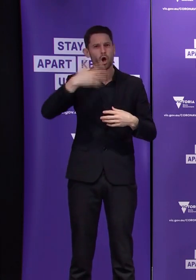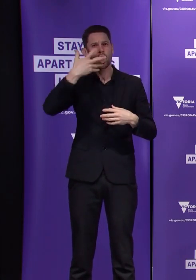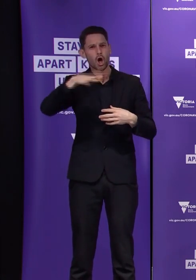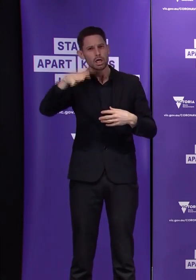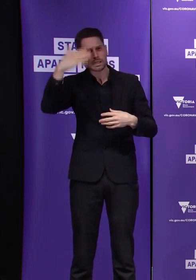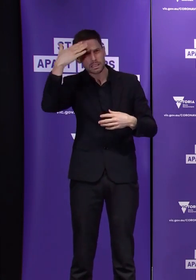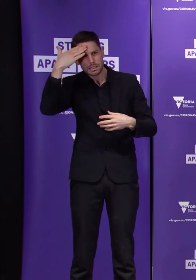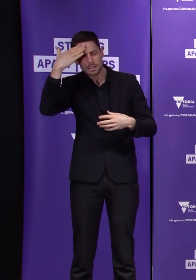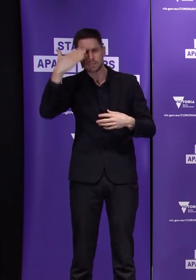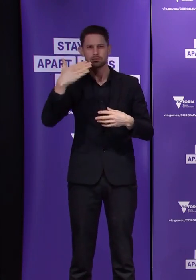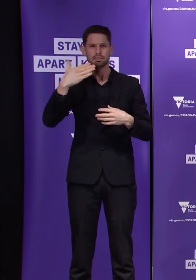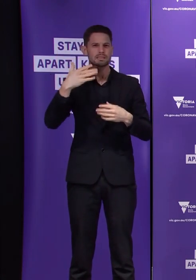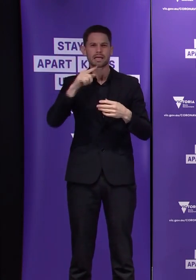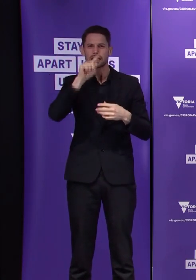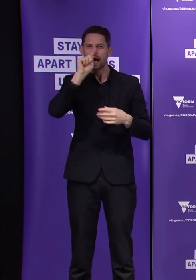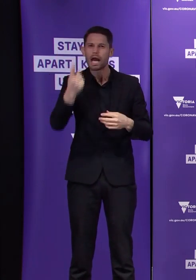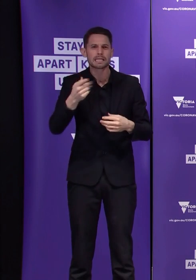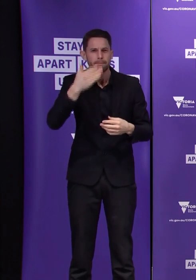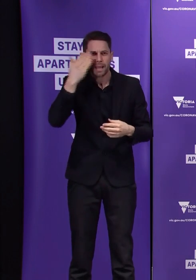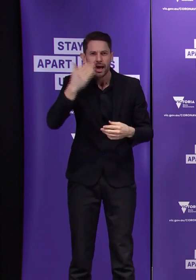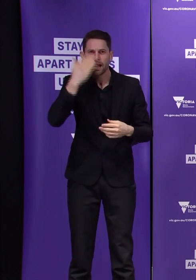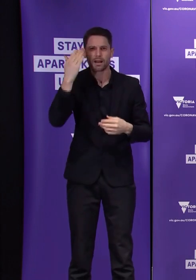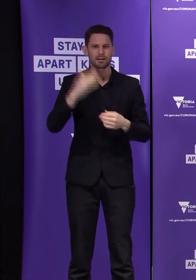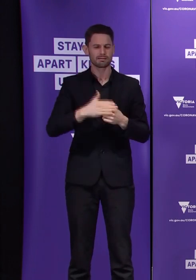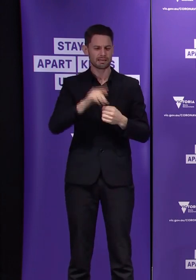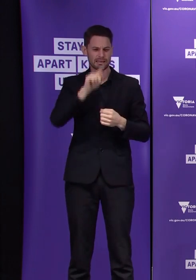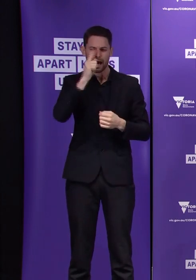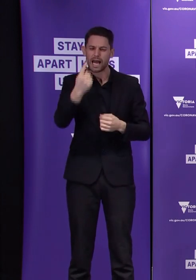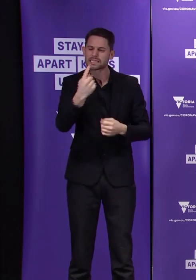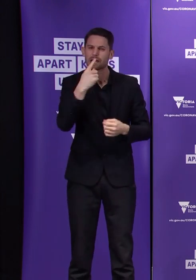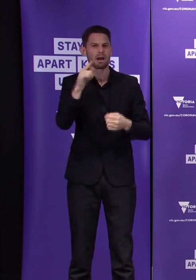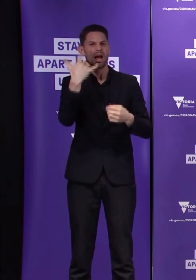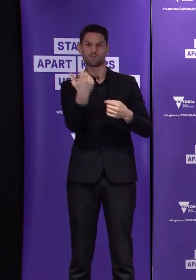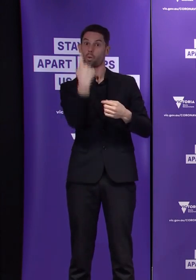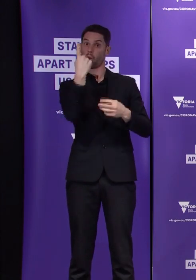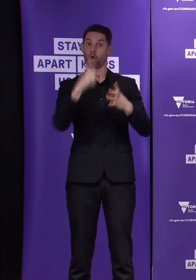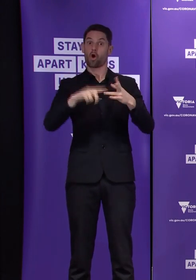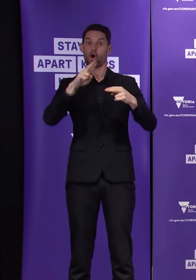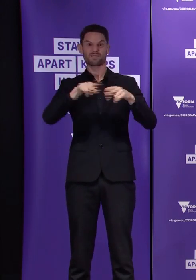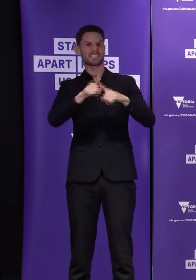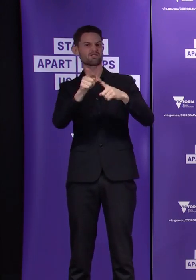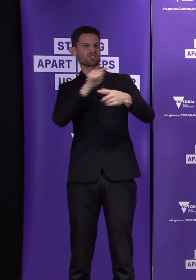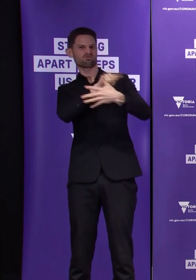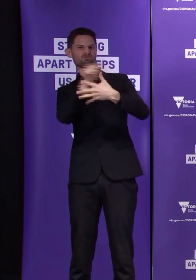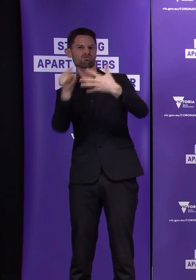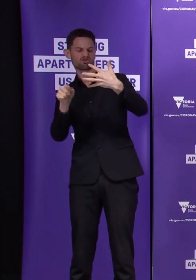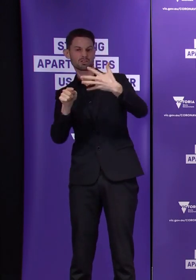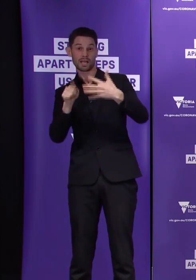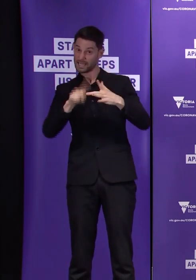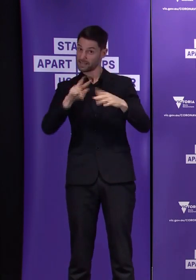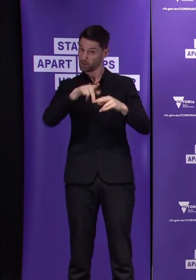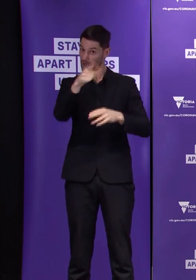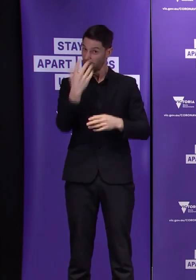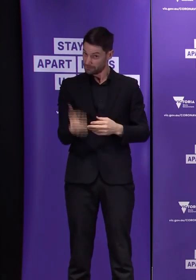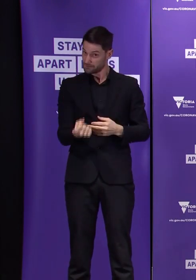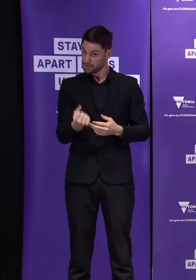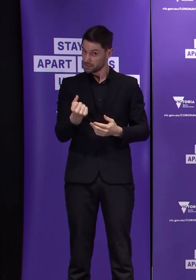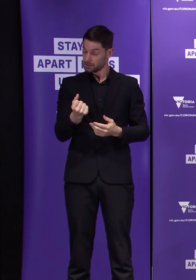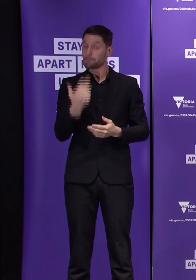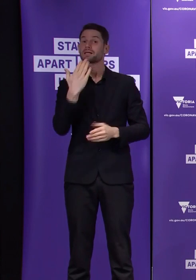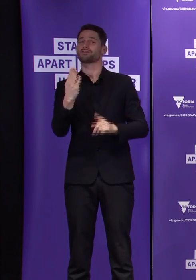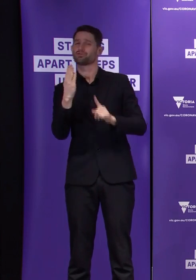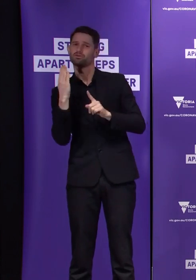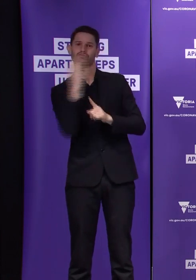those regional cities, and it's certainly when you take into account that if you've got symptoms and we've got flu at such a low